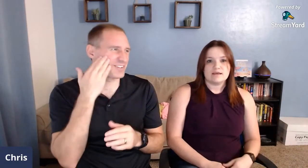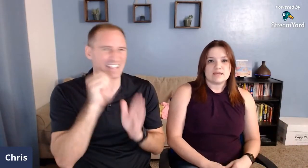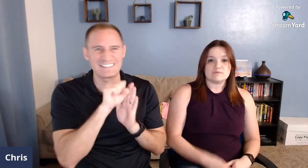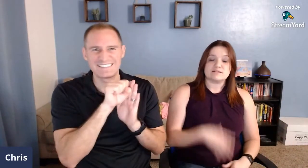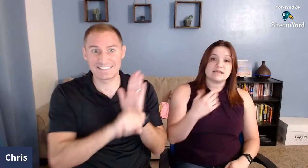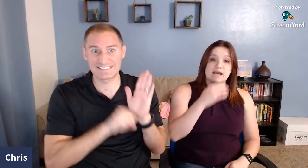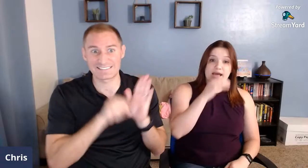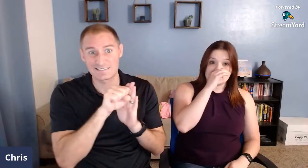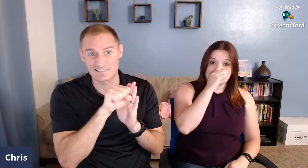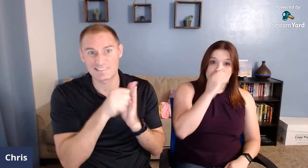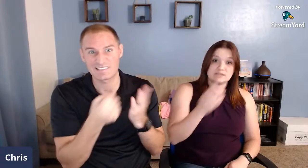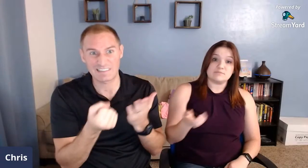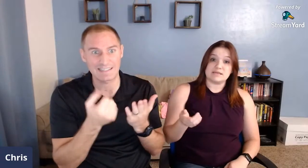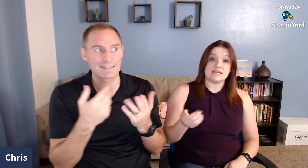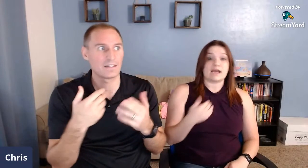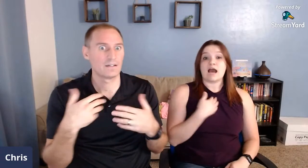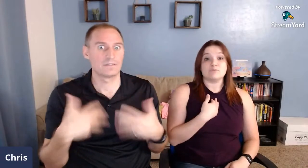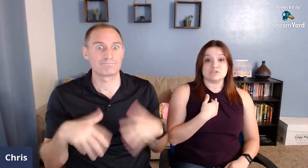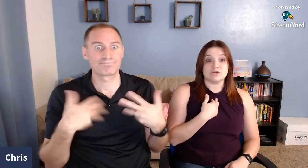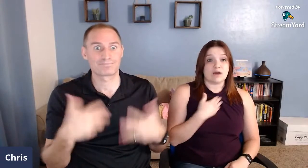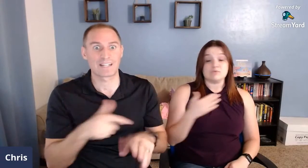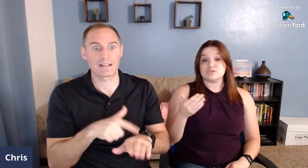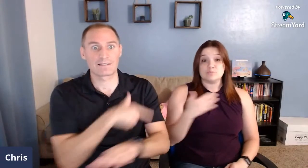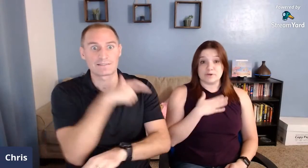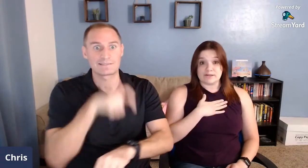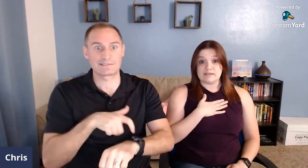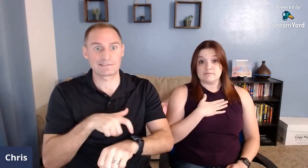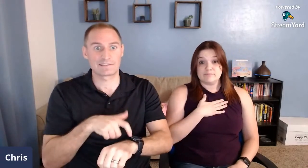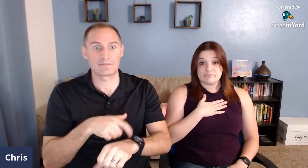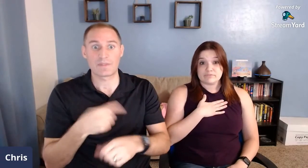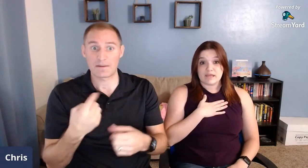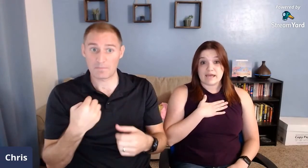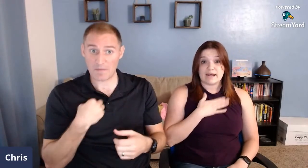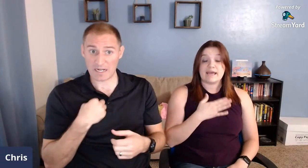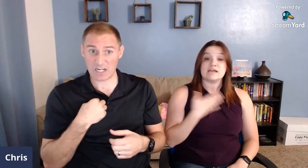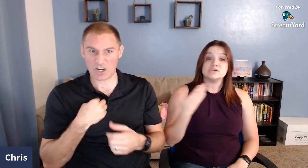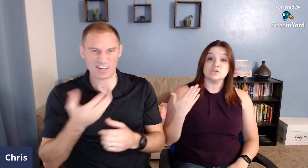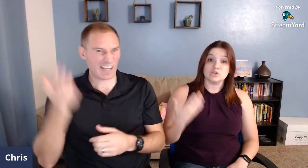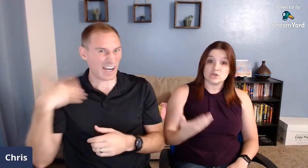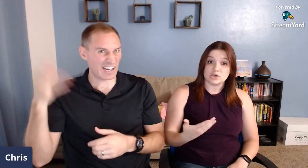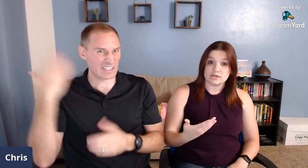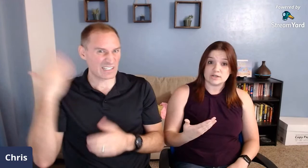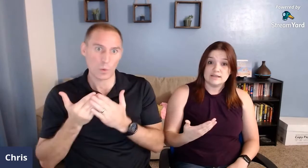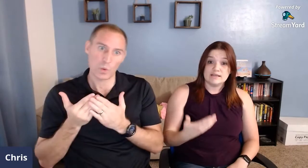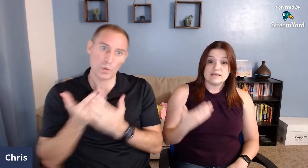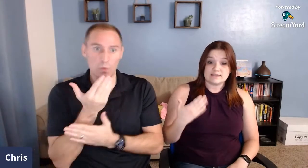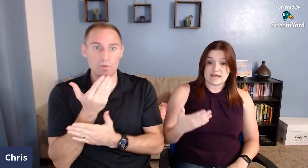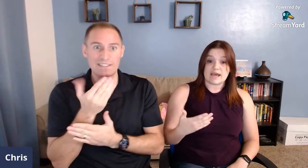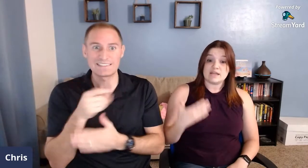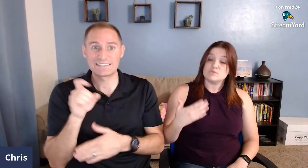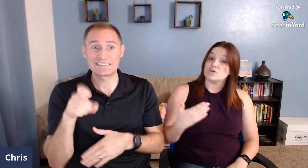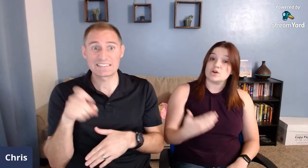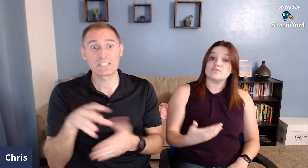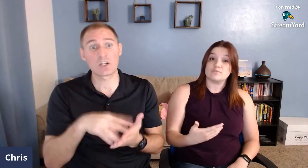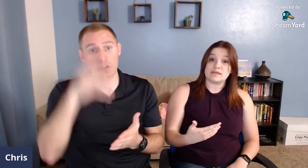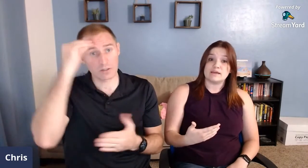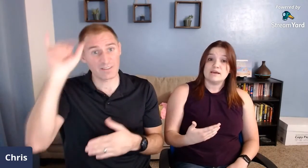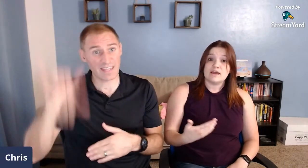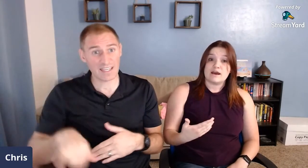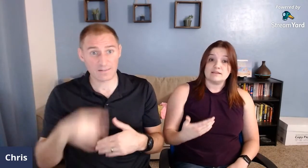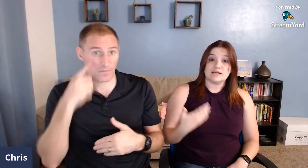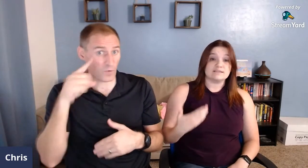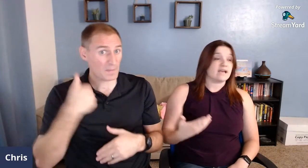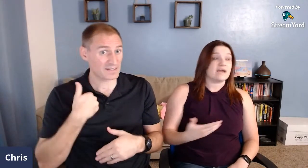that. It was something I had to learn in the beginning. I was new. I was super green. And I had to learn that. And it was hard for